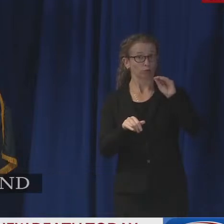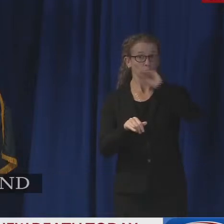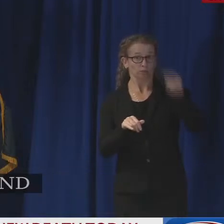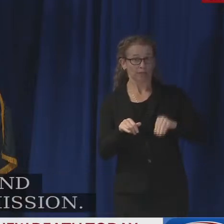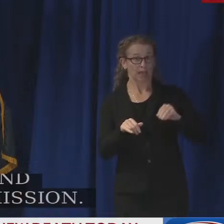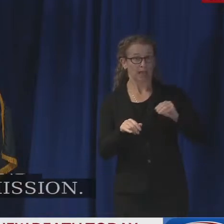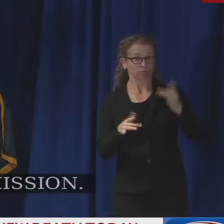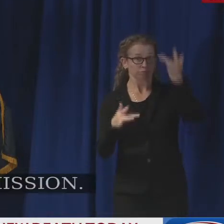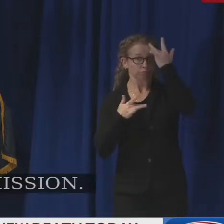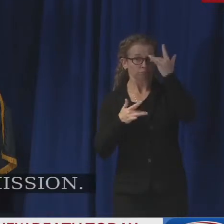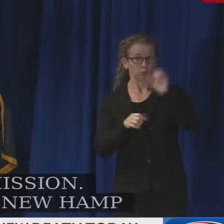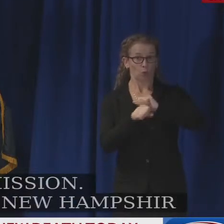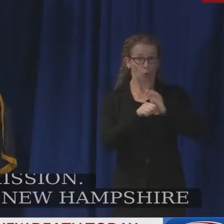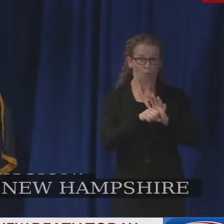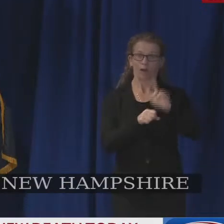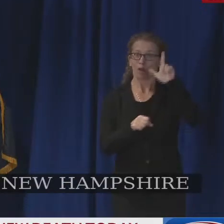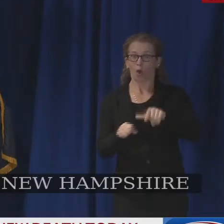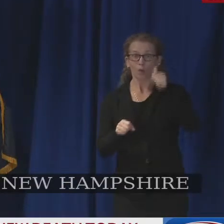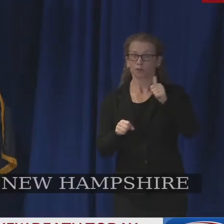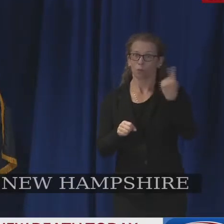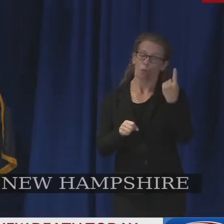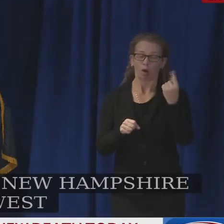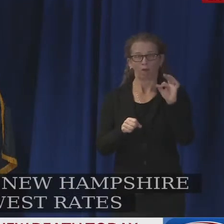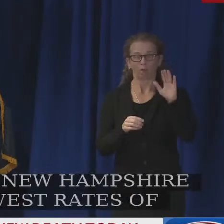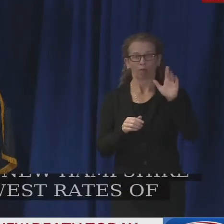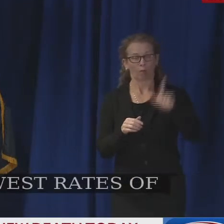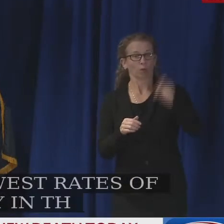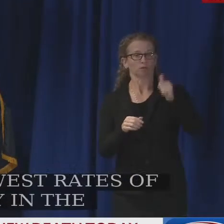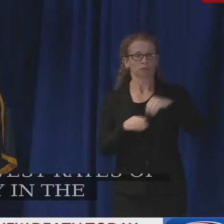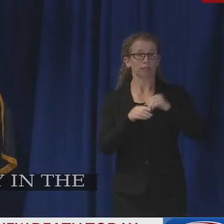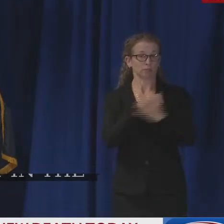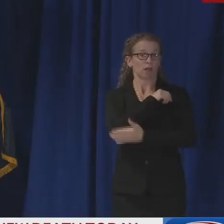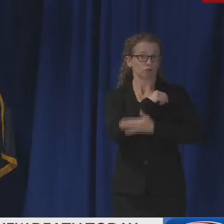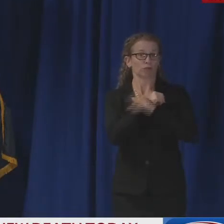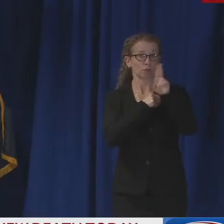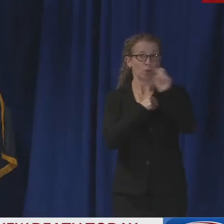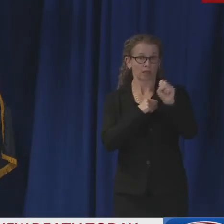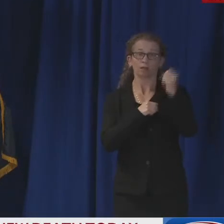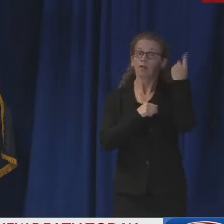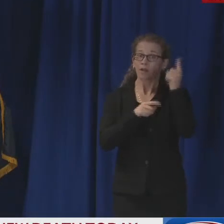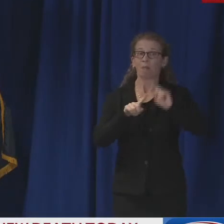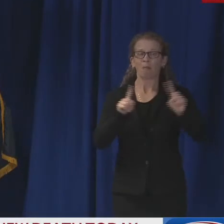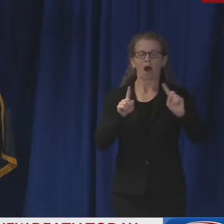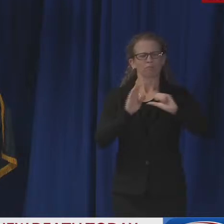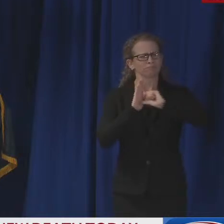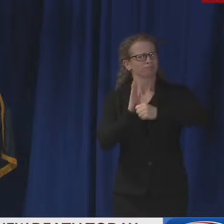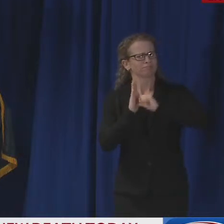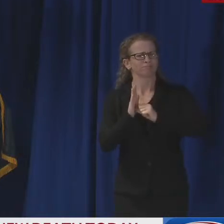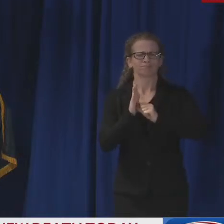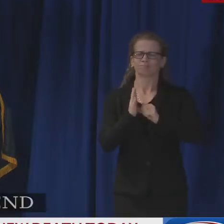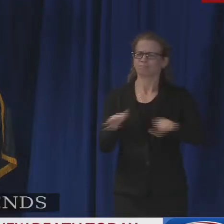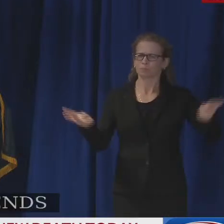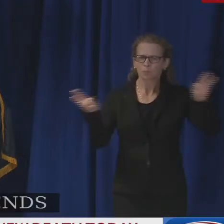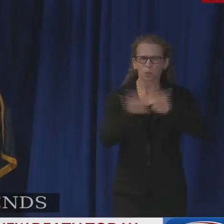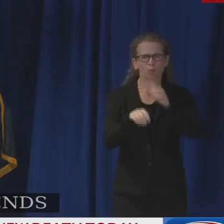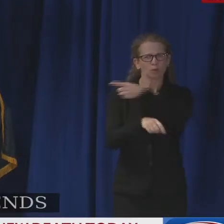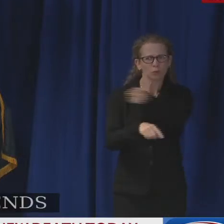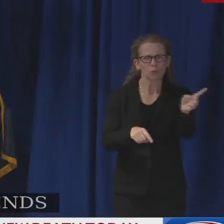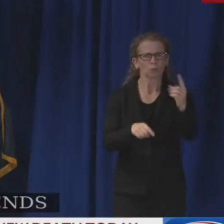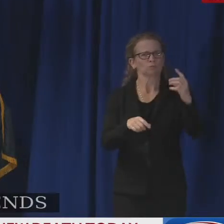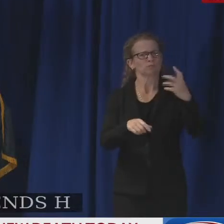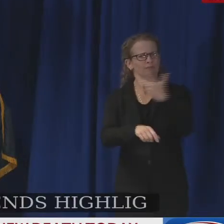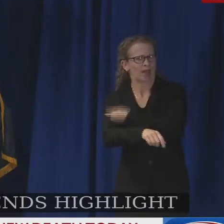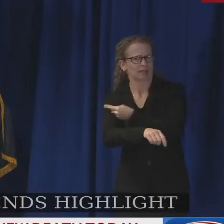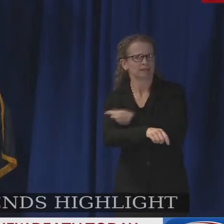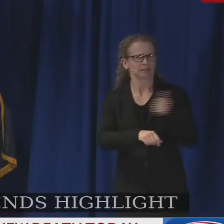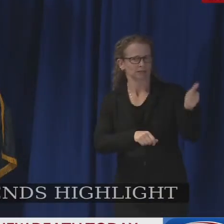in the country. But the increasing trends highlight the need for people to get vaccinated, as the governor said, as soon as possible, to